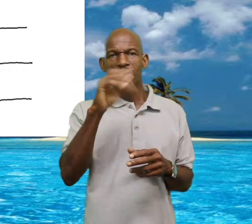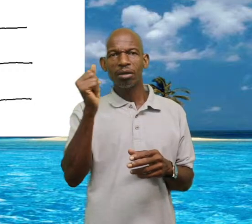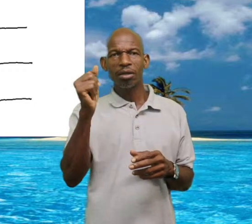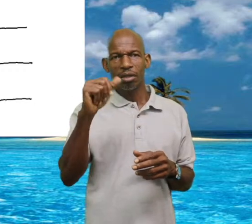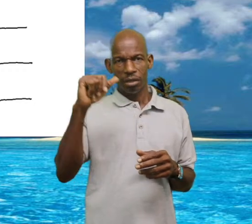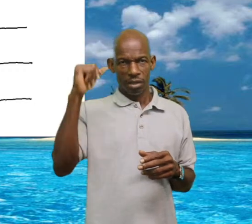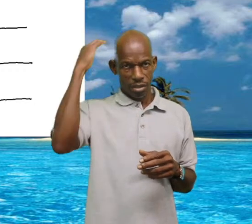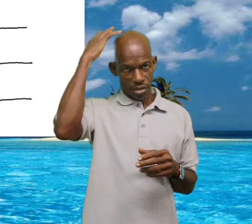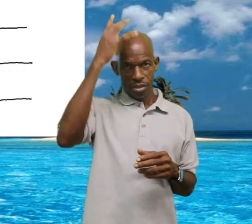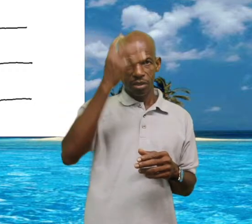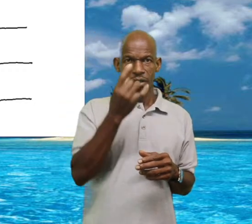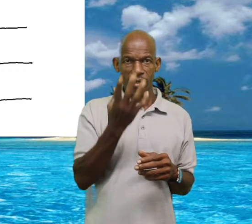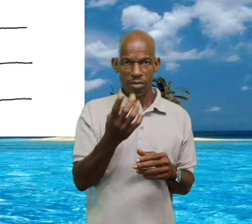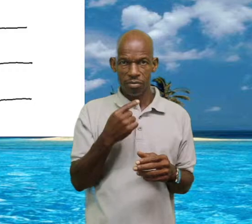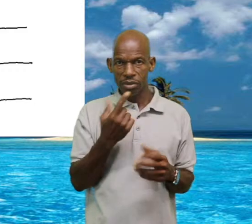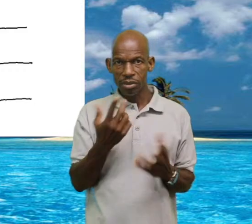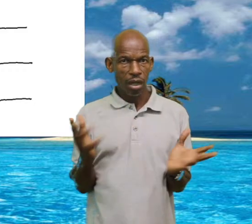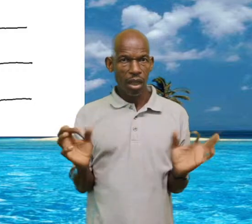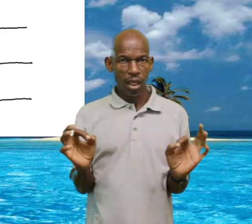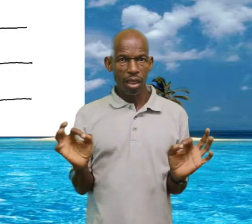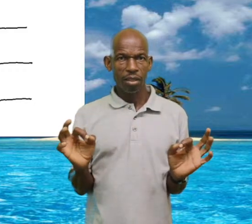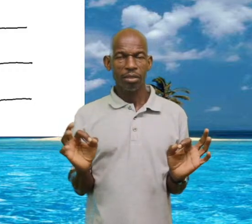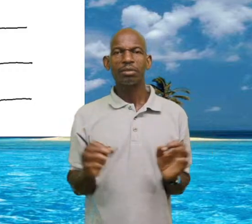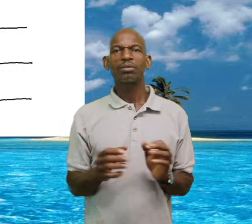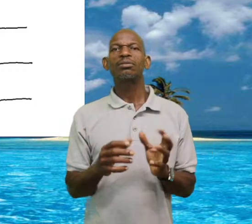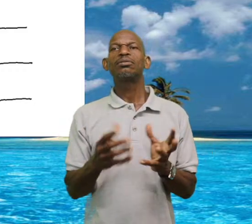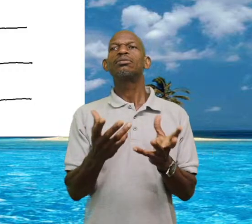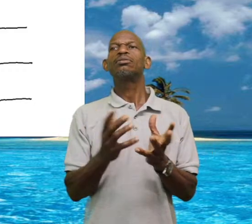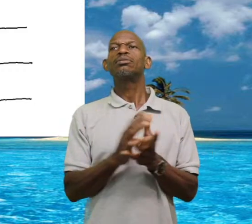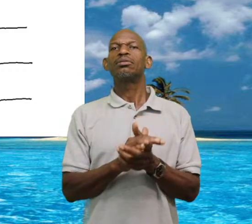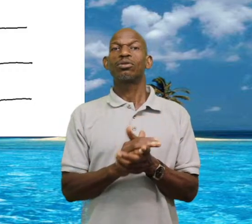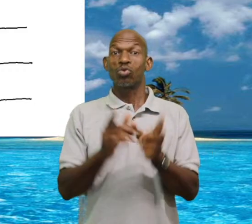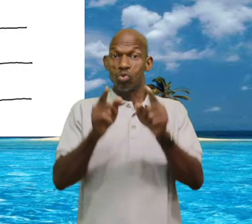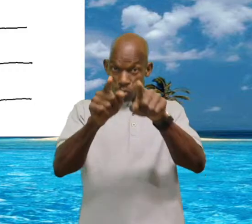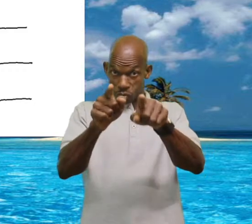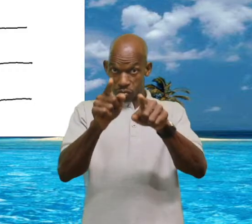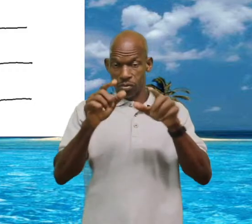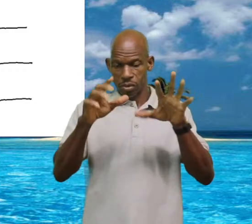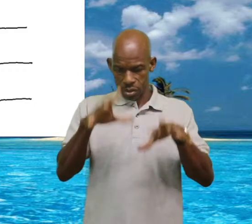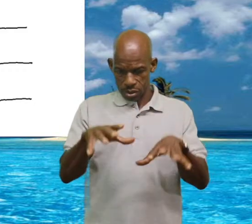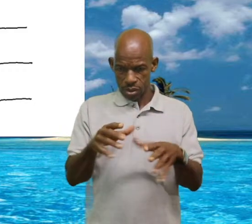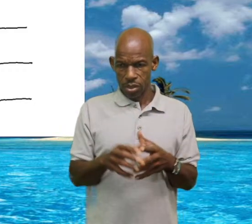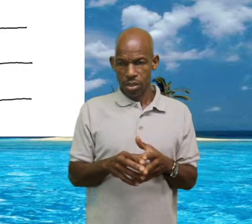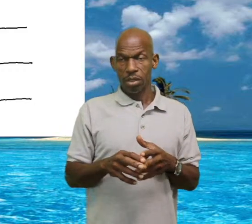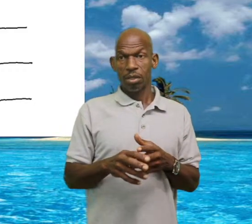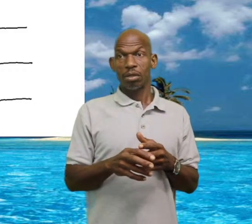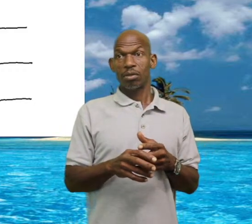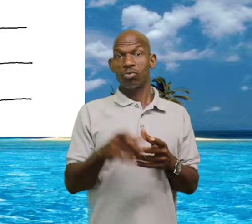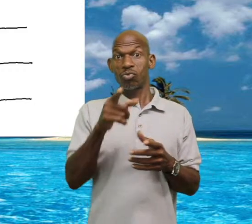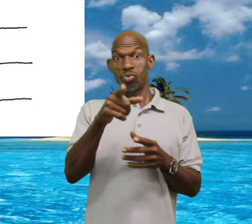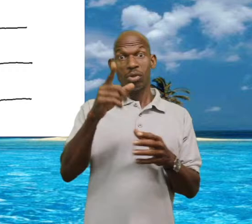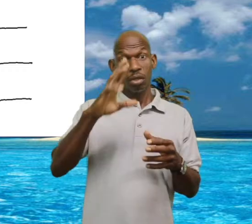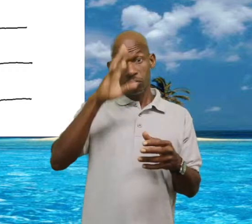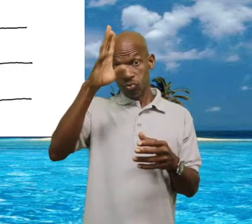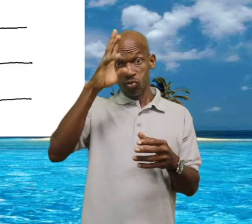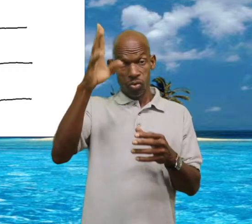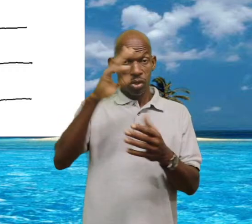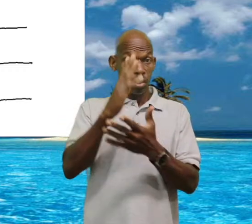that are looking on at us now. So what you can do, you can give me some more sentences. So I have 3 on the board.